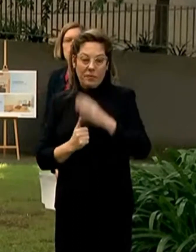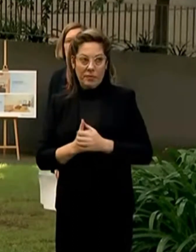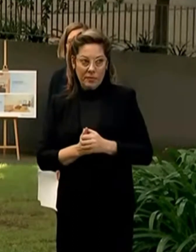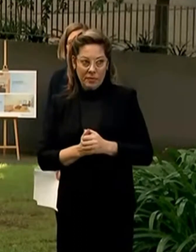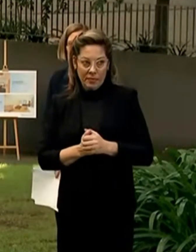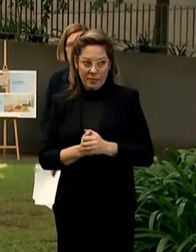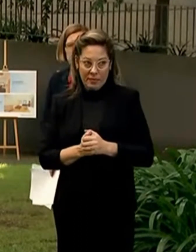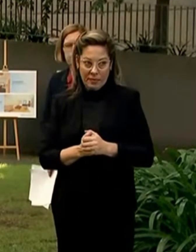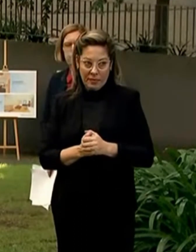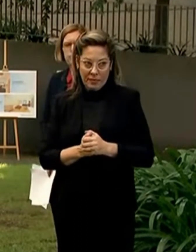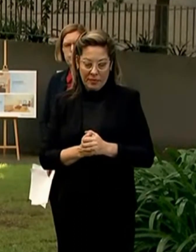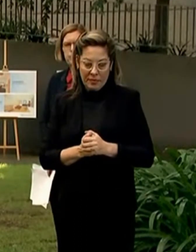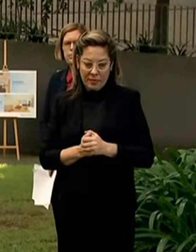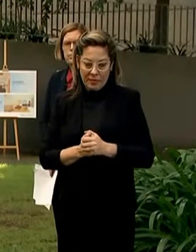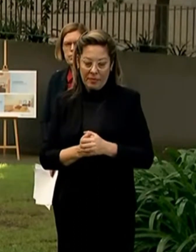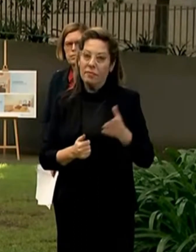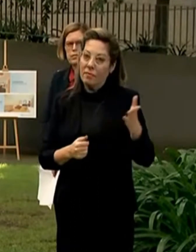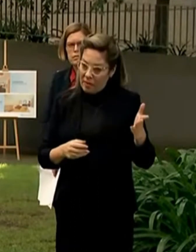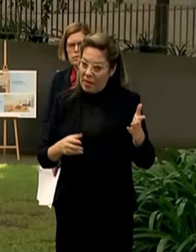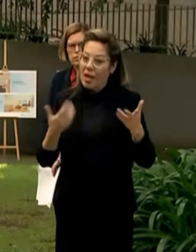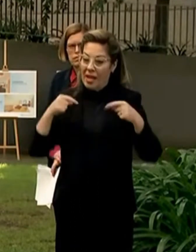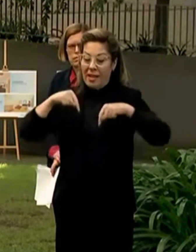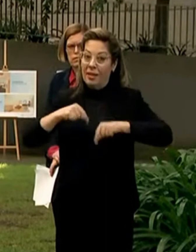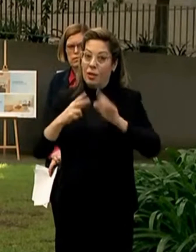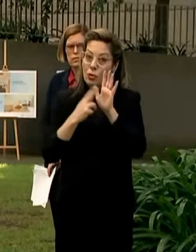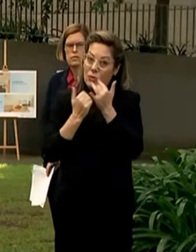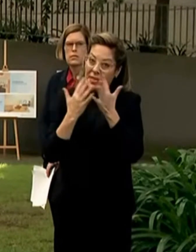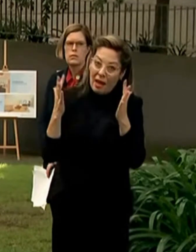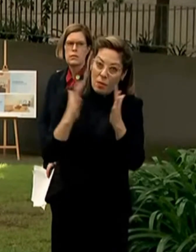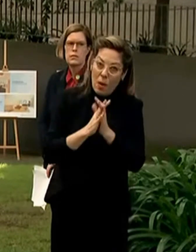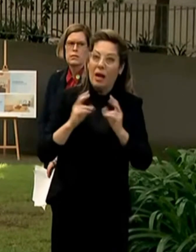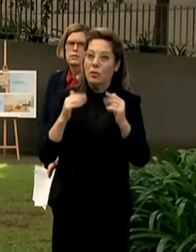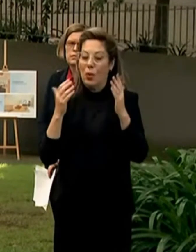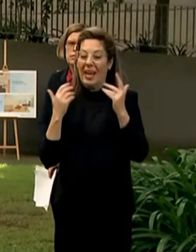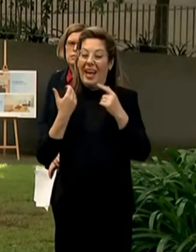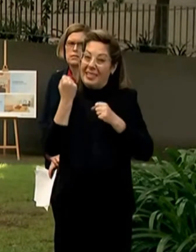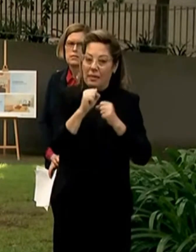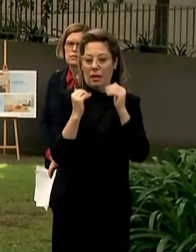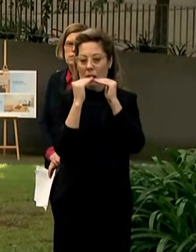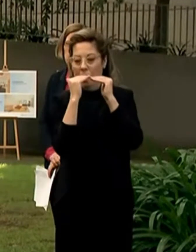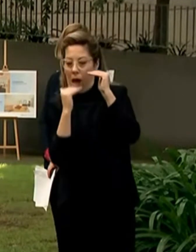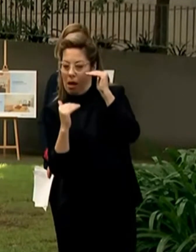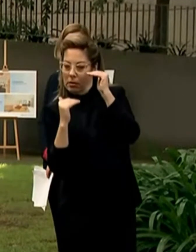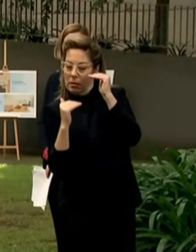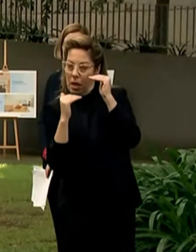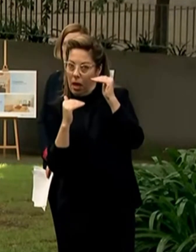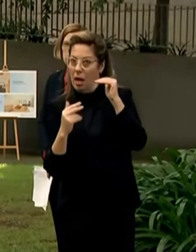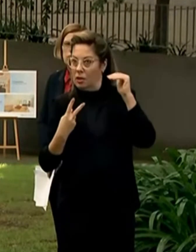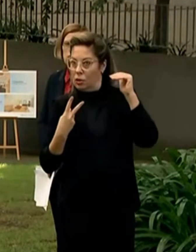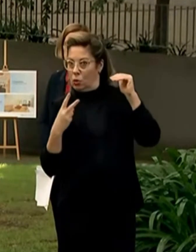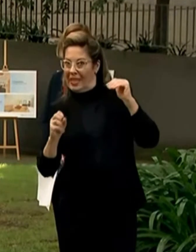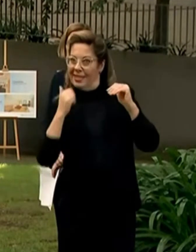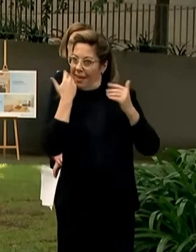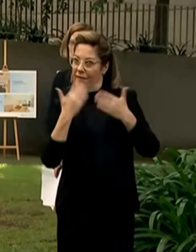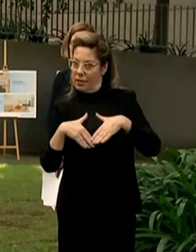Ashley hasn't asked a question. They're not increasing, we're still keeping around that 20 cases and under, but is this announcement today about masks sort of a sign to